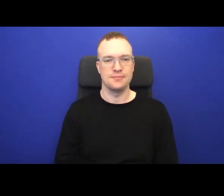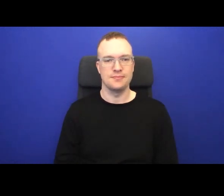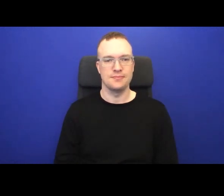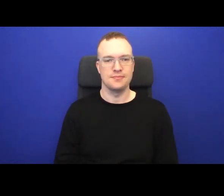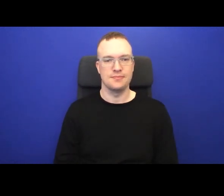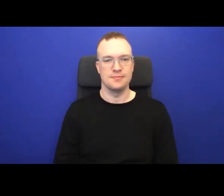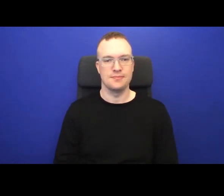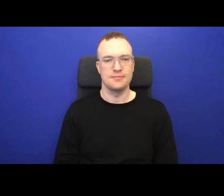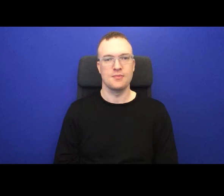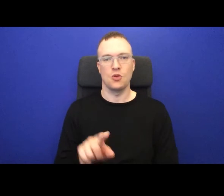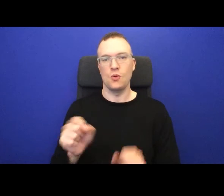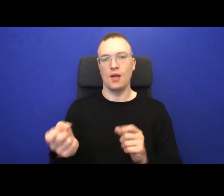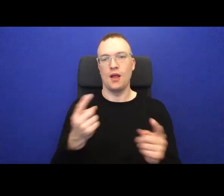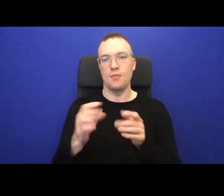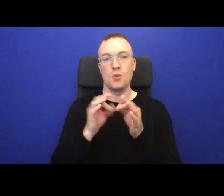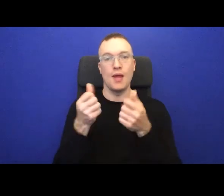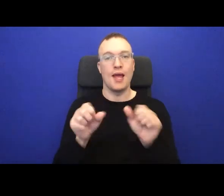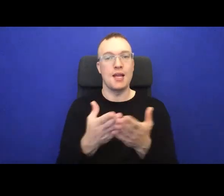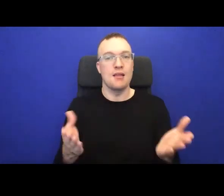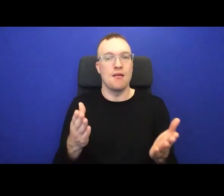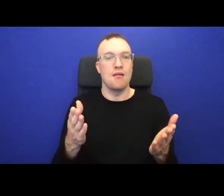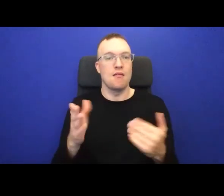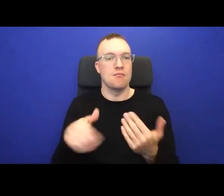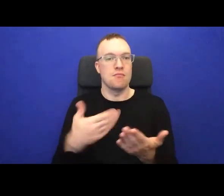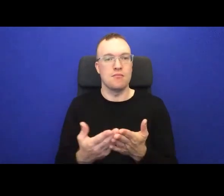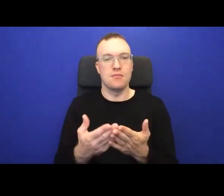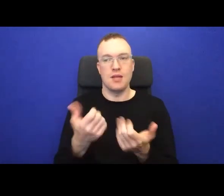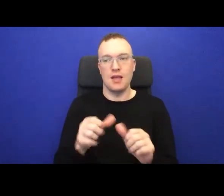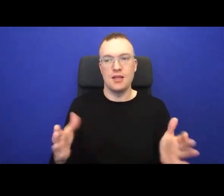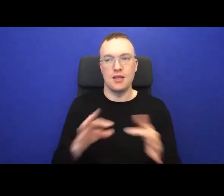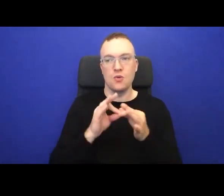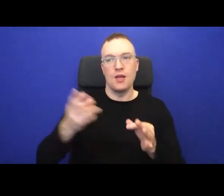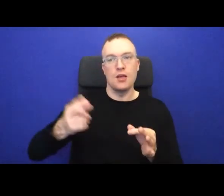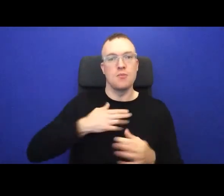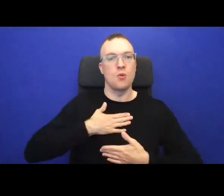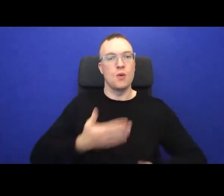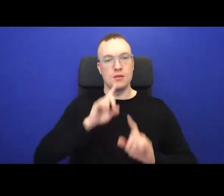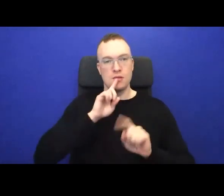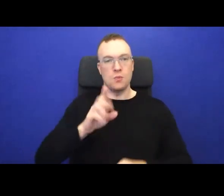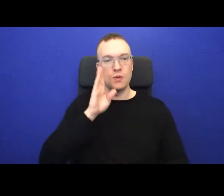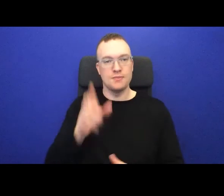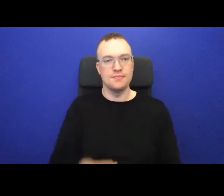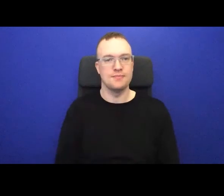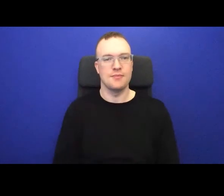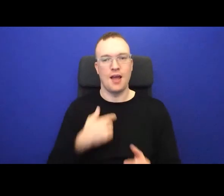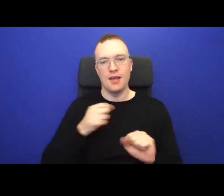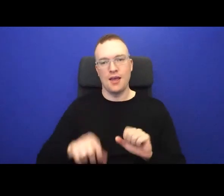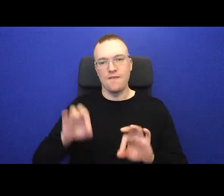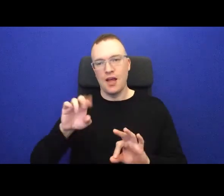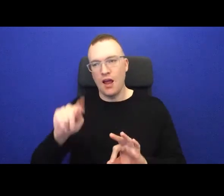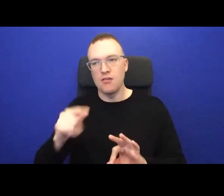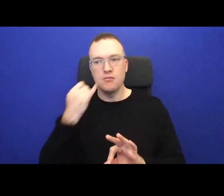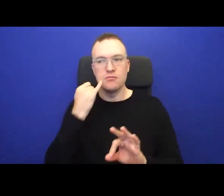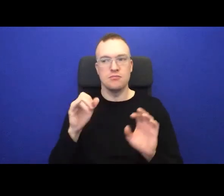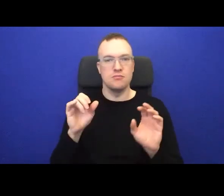You can ask me about anything at all. It doesn't have to be about the presentation. Anything about the history, I will do my best to answer, or I can find out if I don't